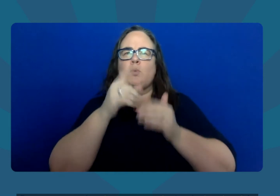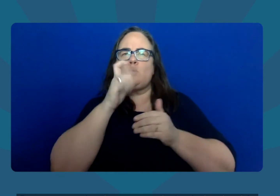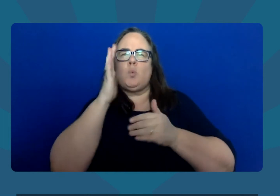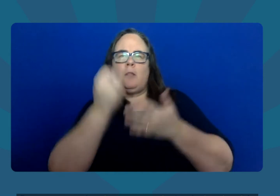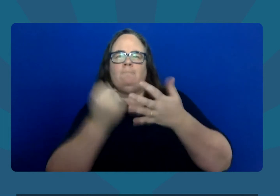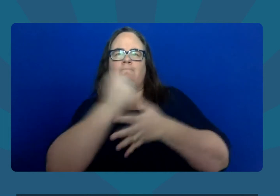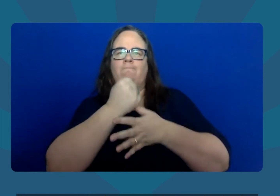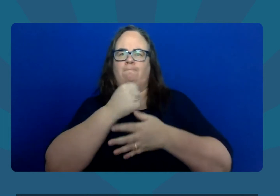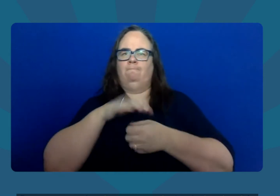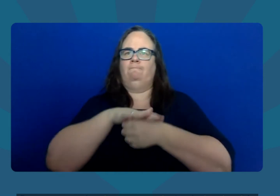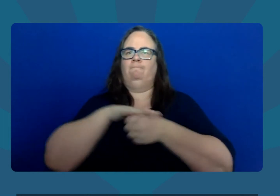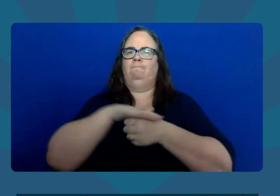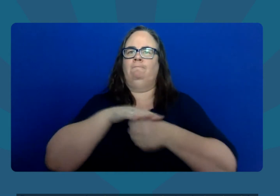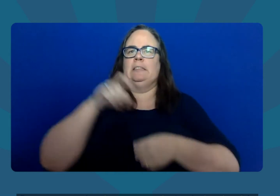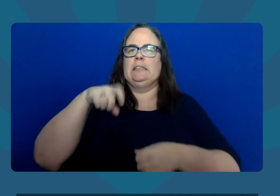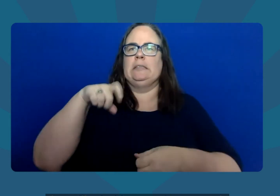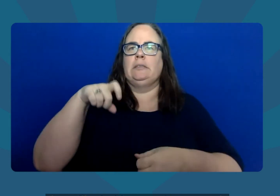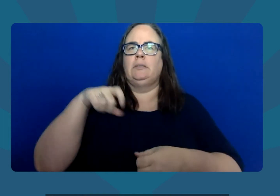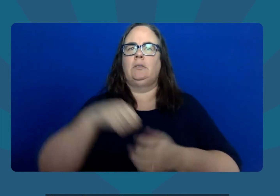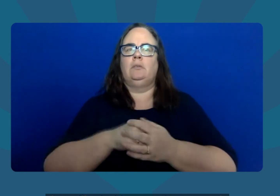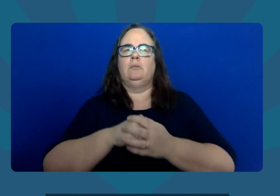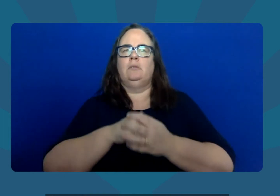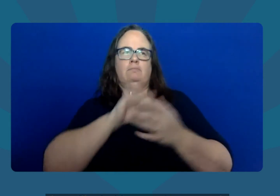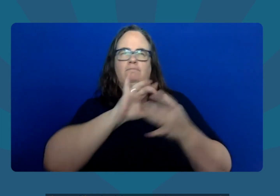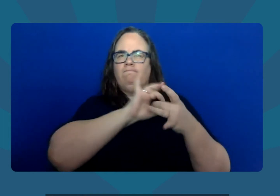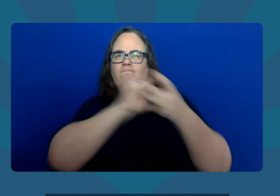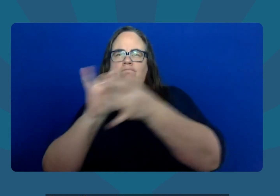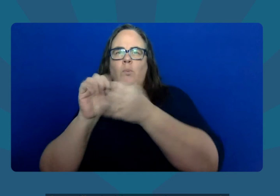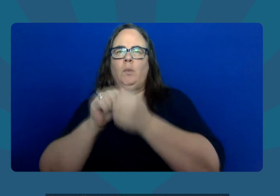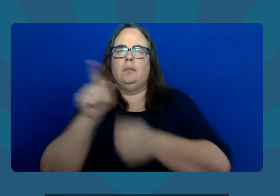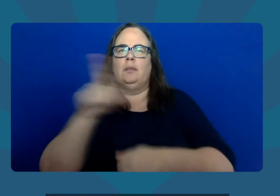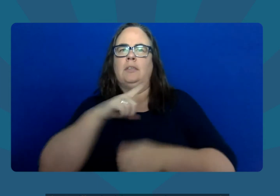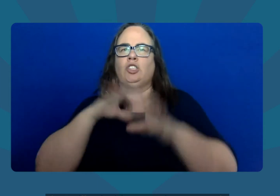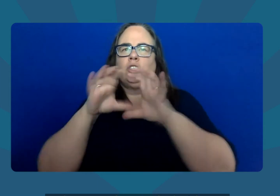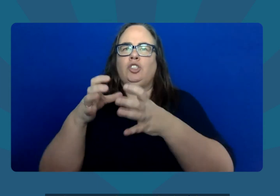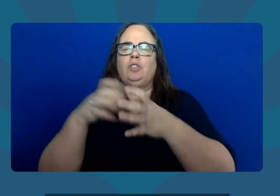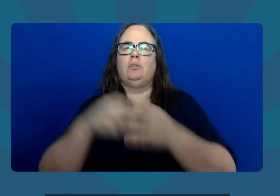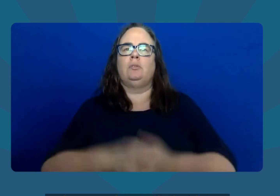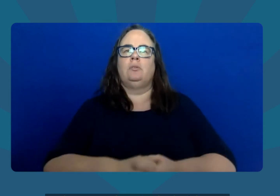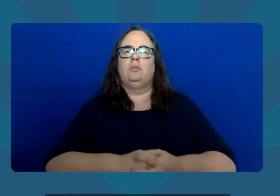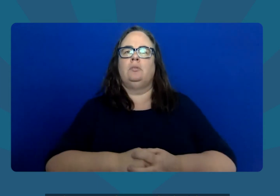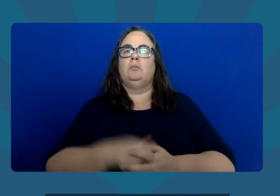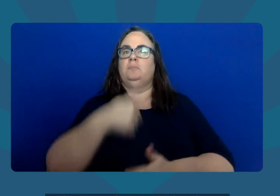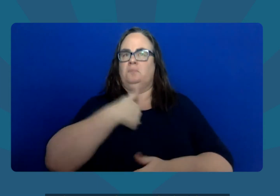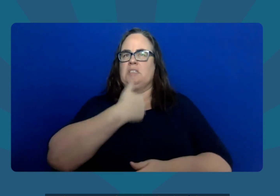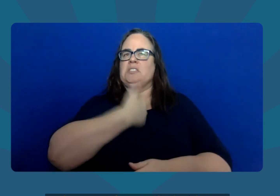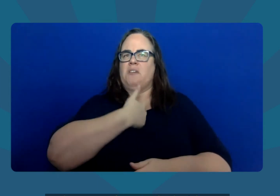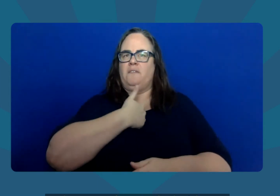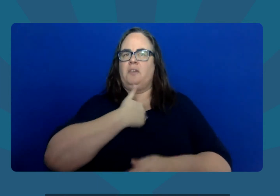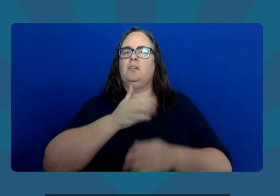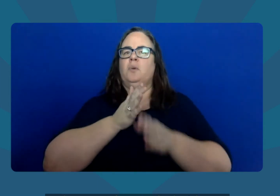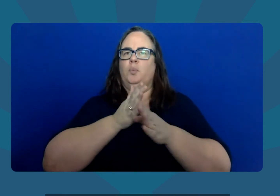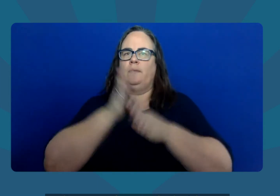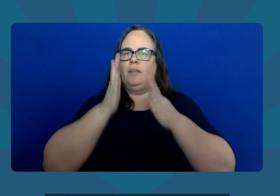community deserves a choice in leadership that will prioritize constituent needs and connect them to the